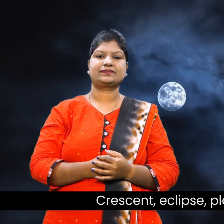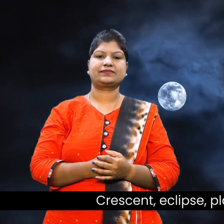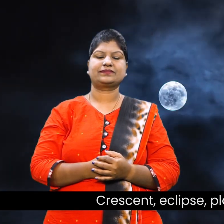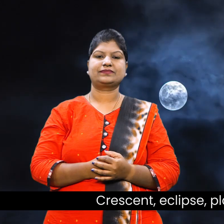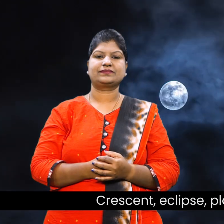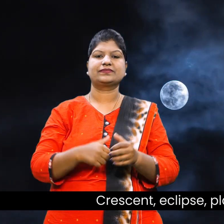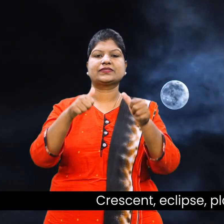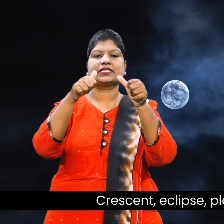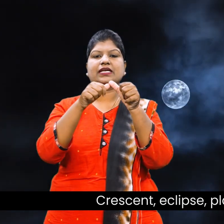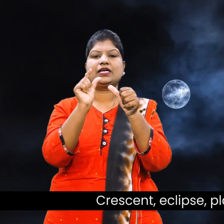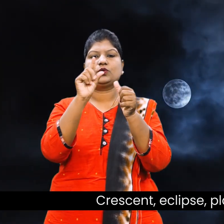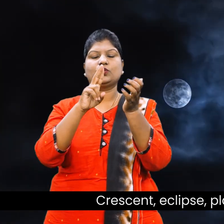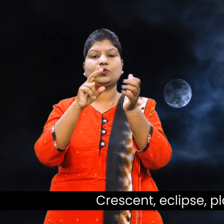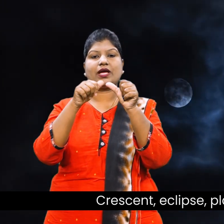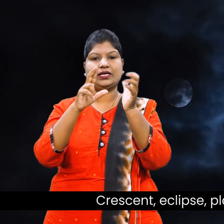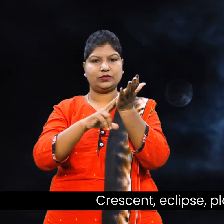annular,